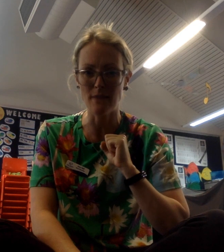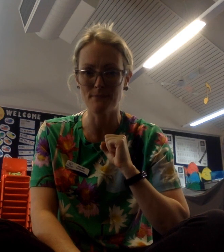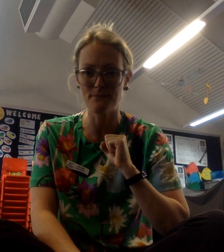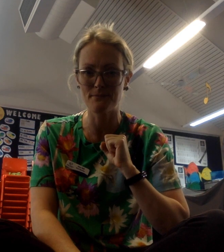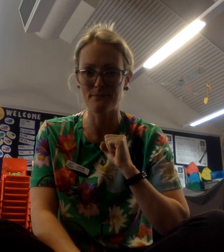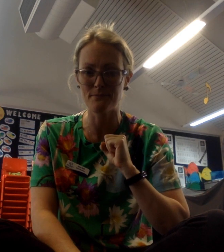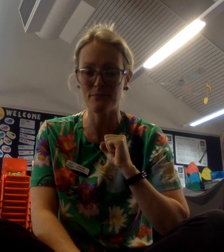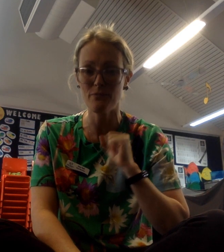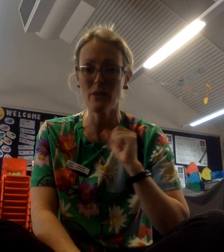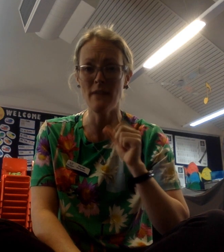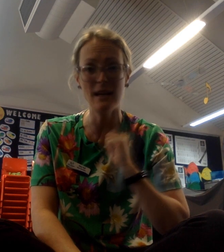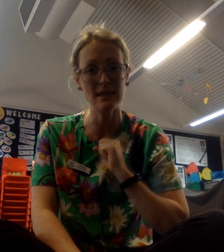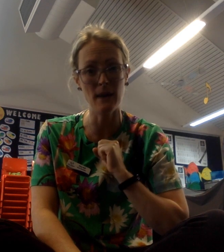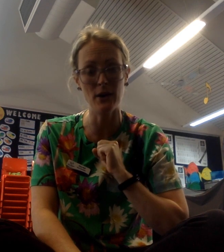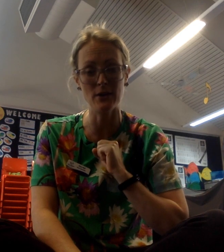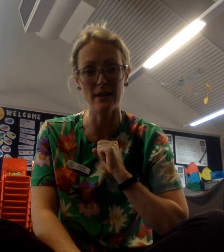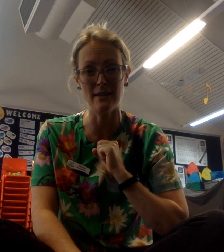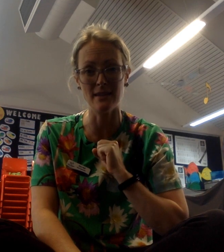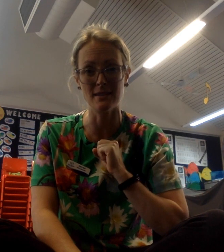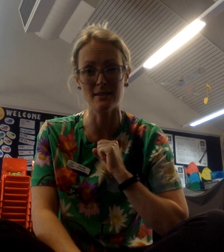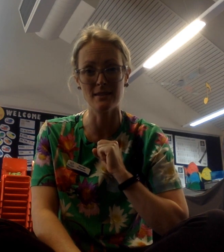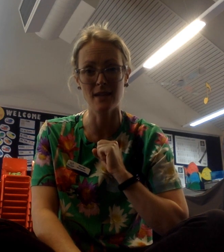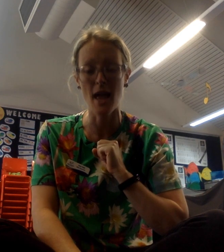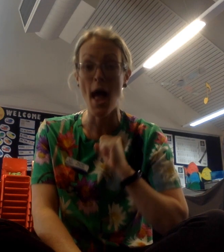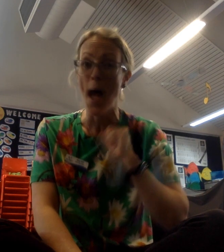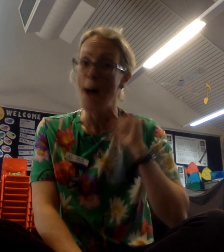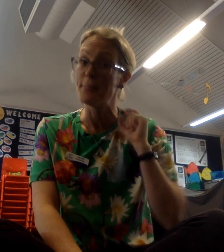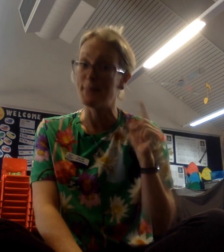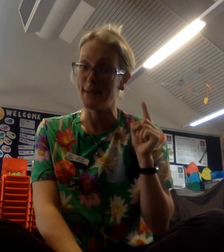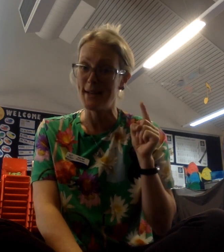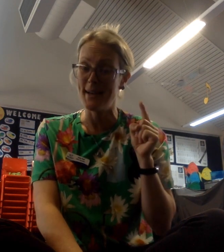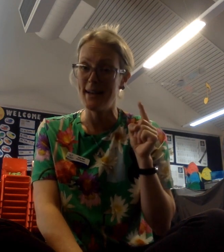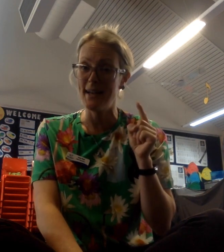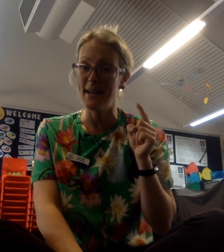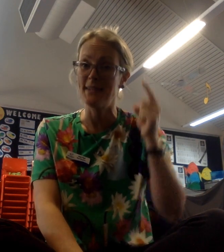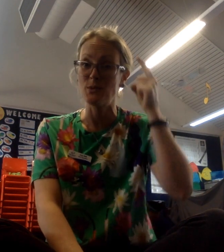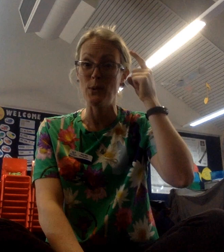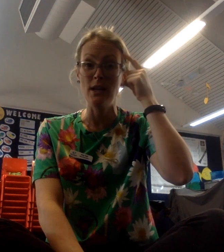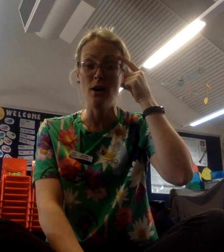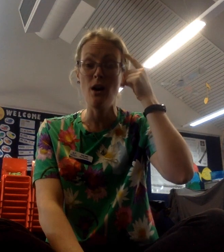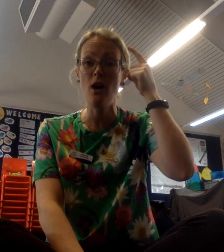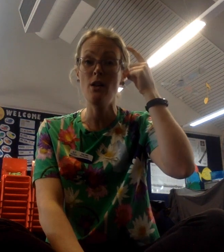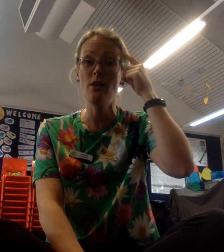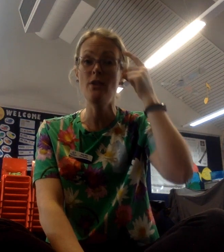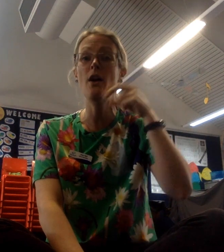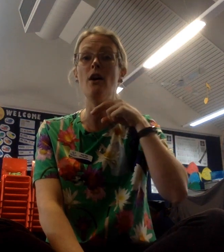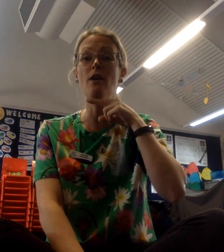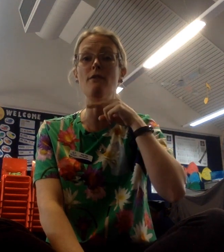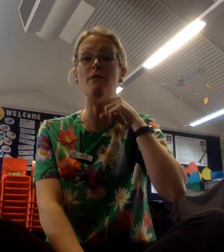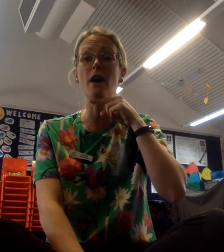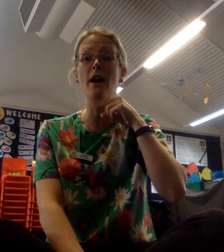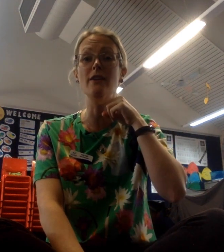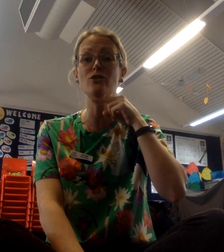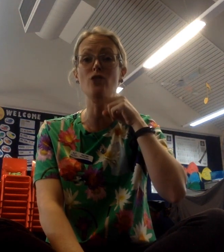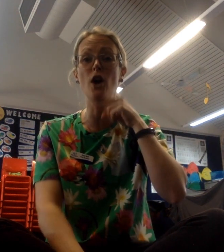the next part goes like this but we all know frog skull